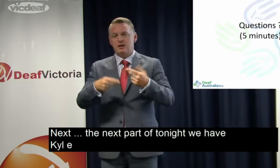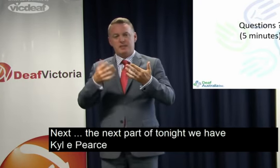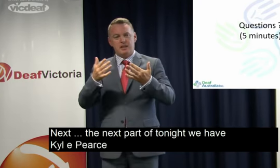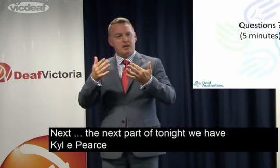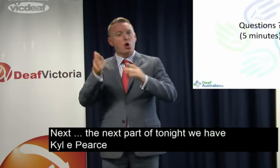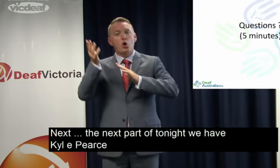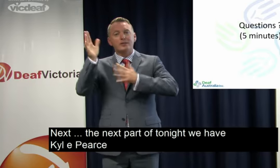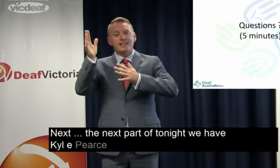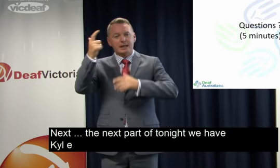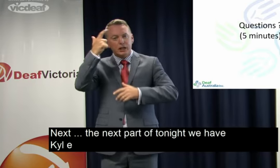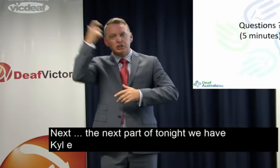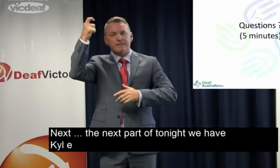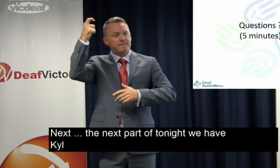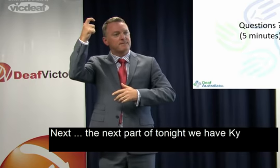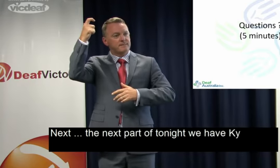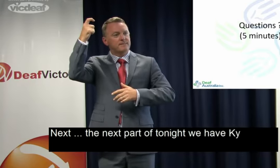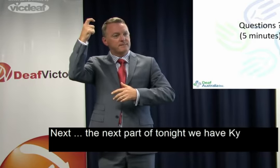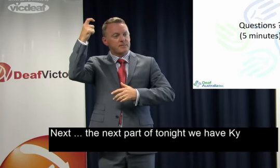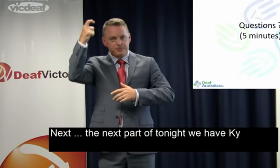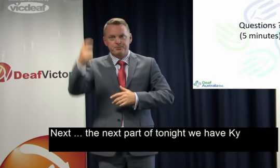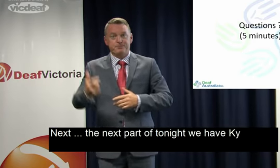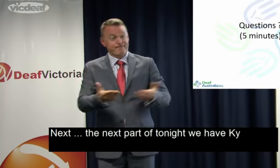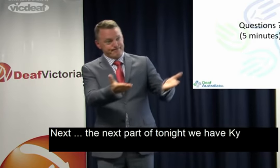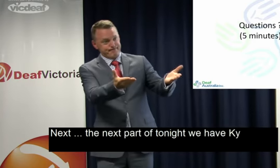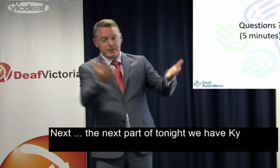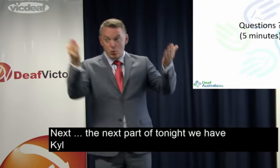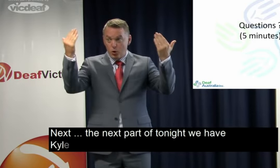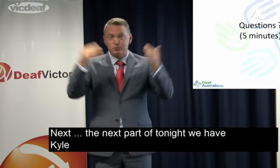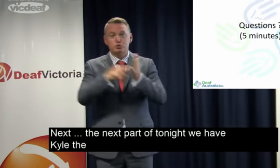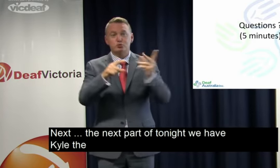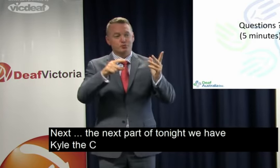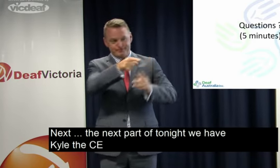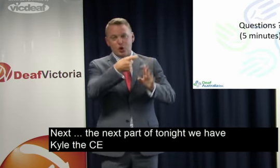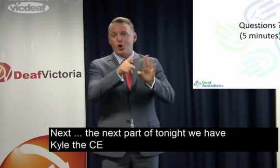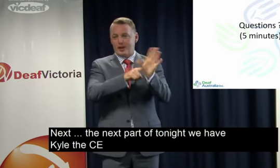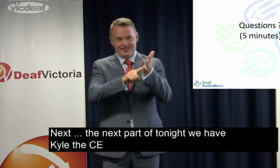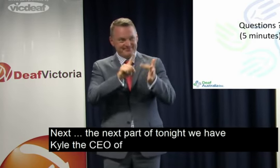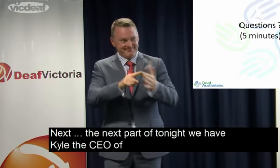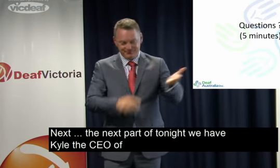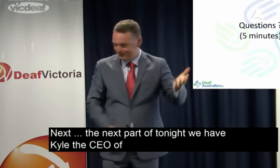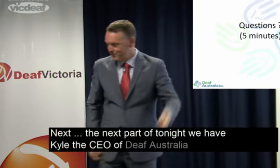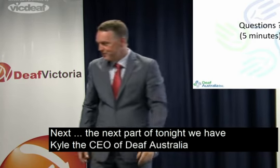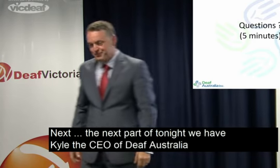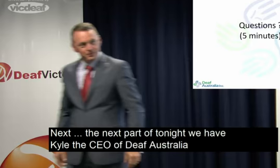front and talk about the Auslan initiative. So over to you and welcome. Welcome, Kyle.